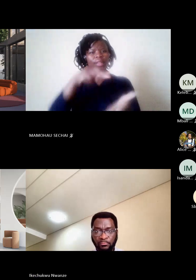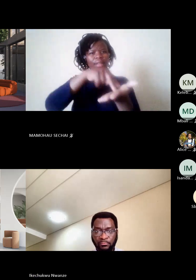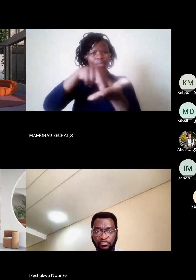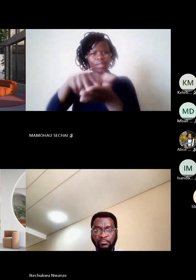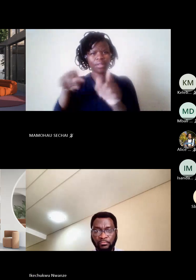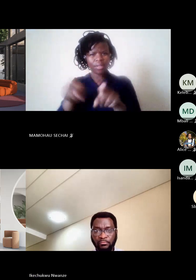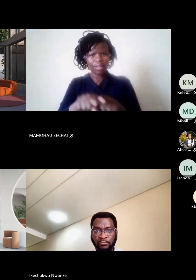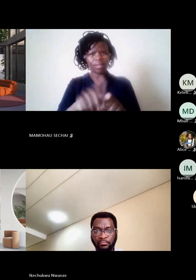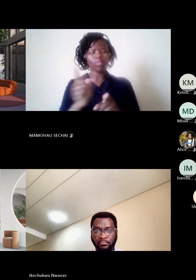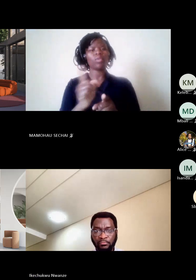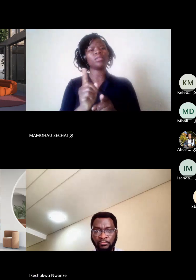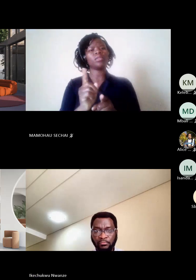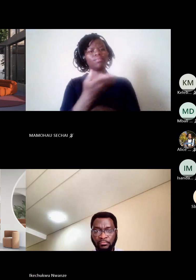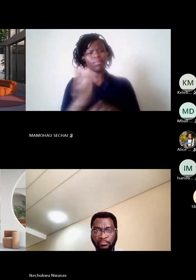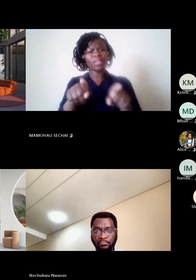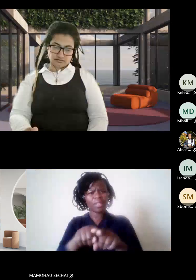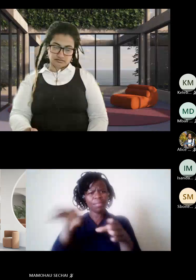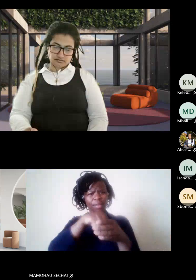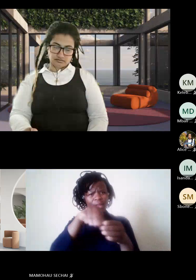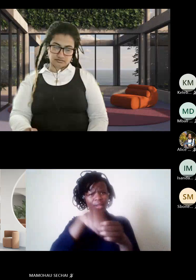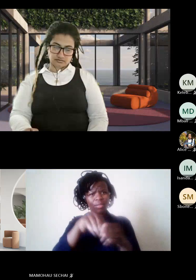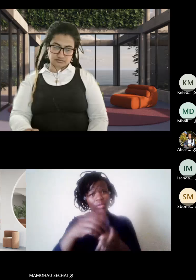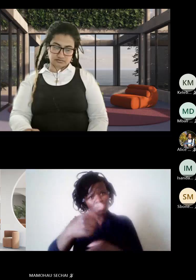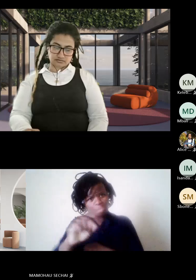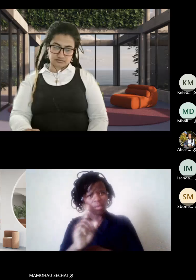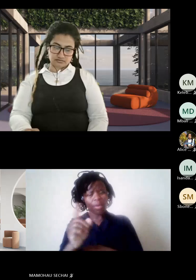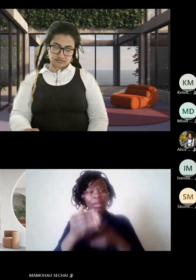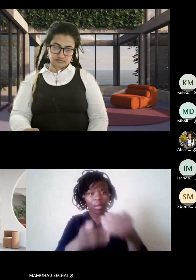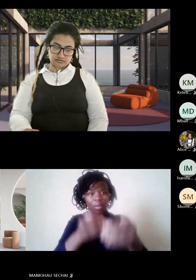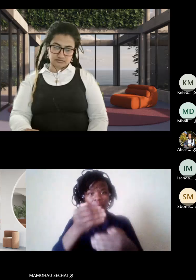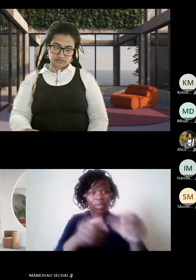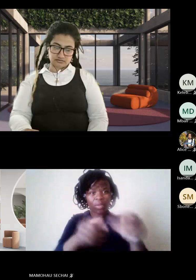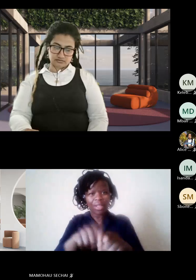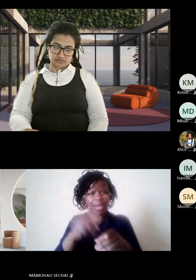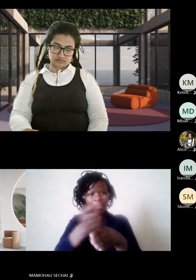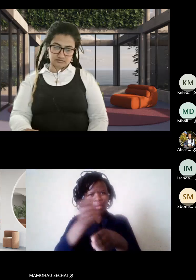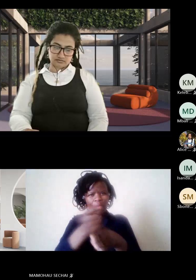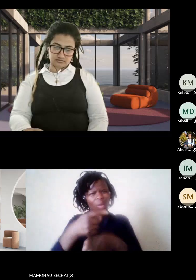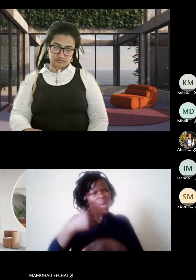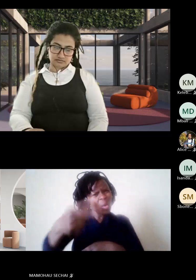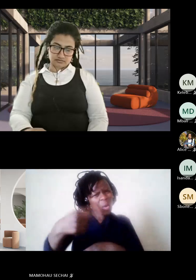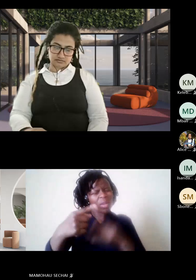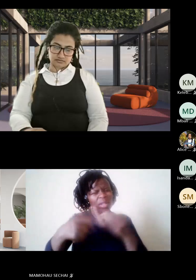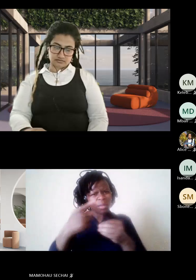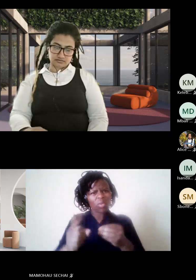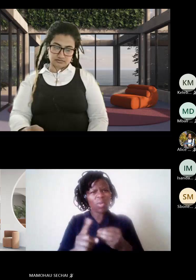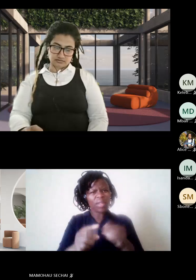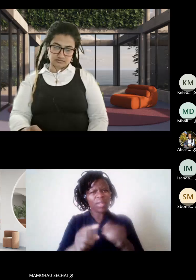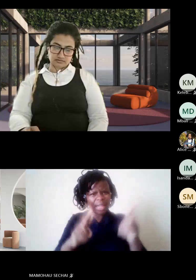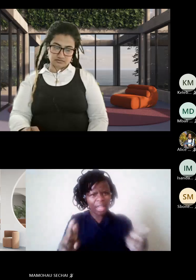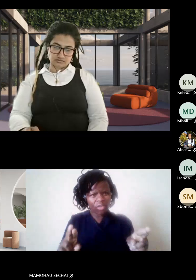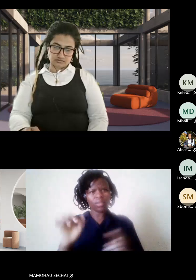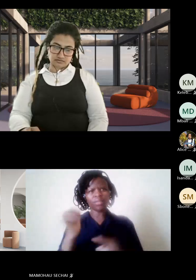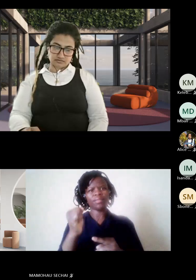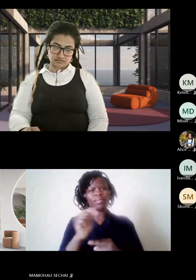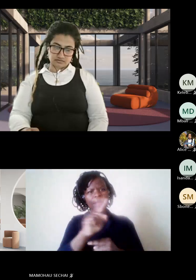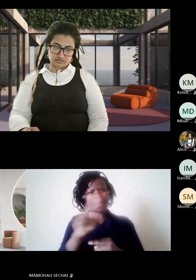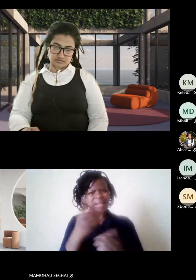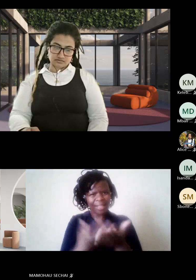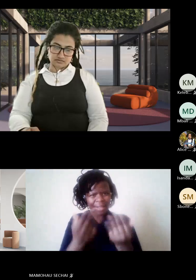engagement. So yeah, in terms of the process and the practice, it's not always about the resources. You can have the